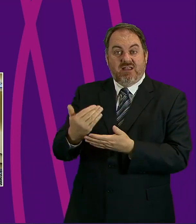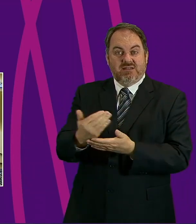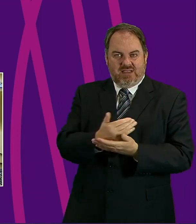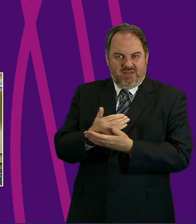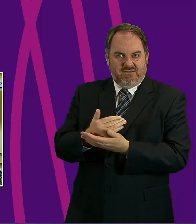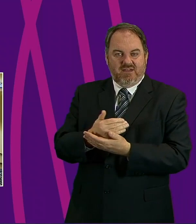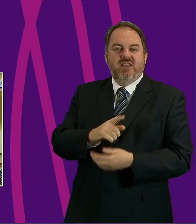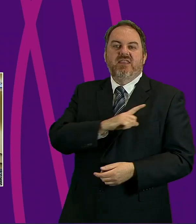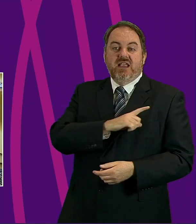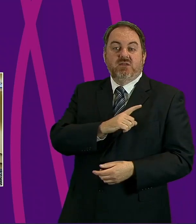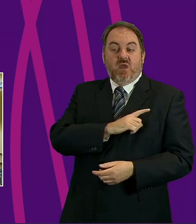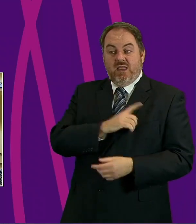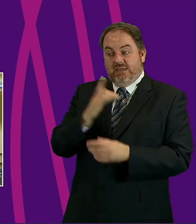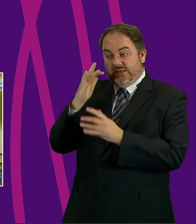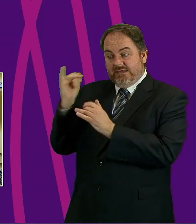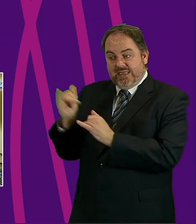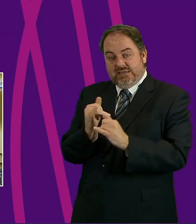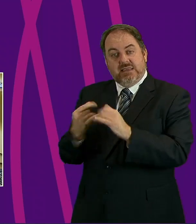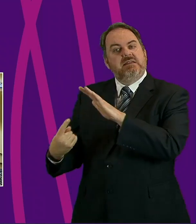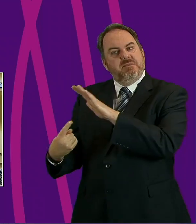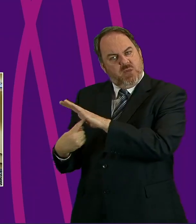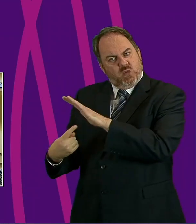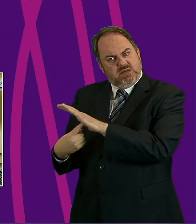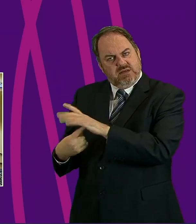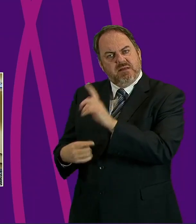testing as part of that, but we always have to